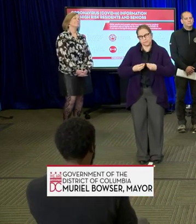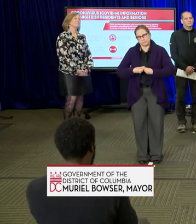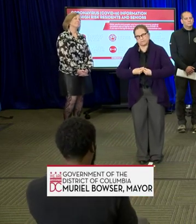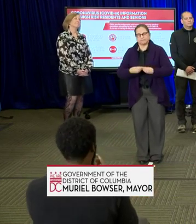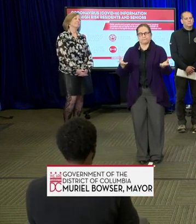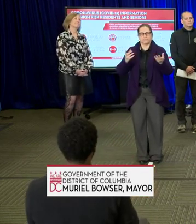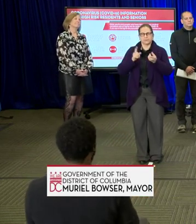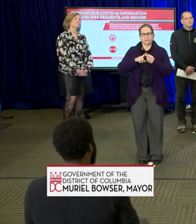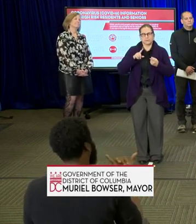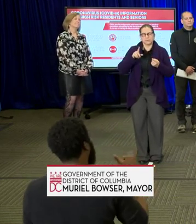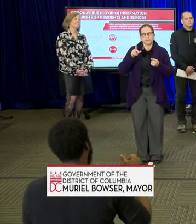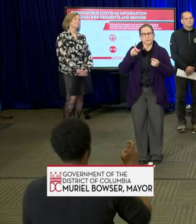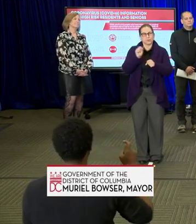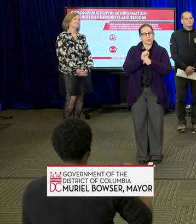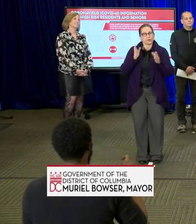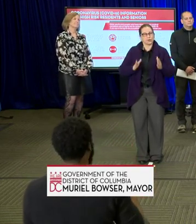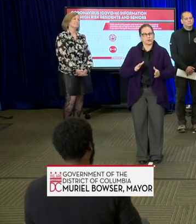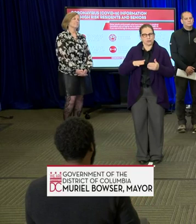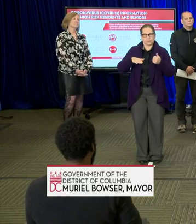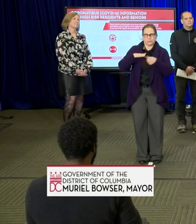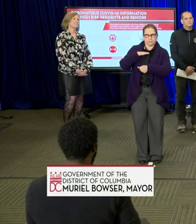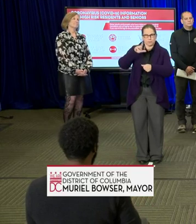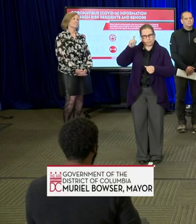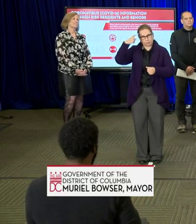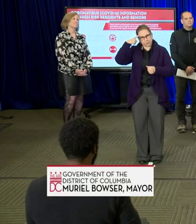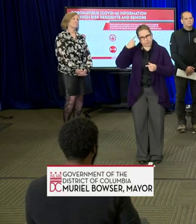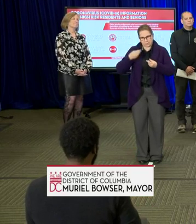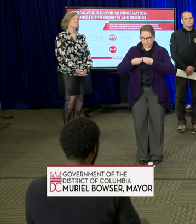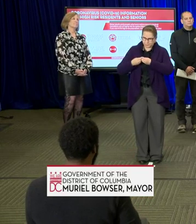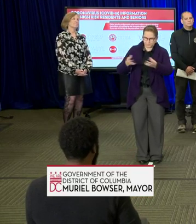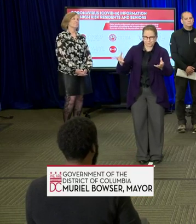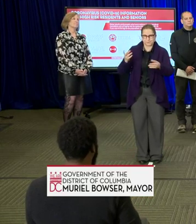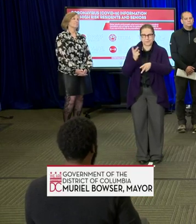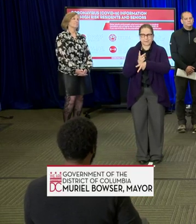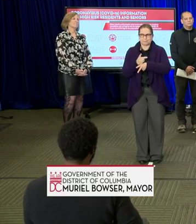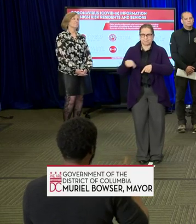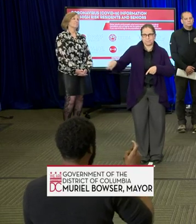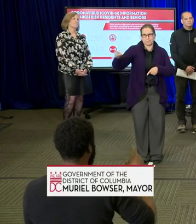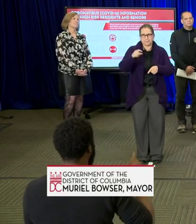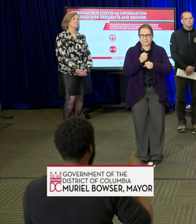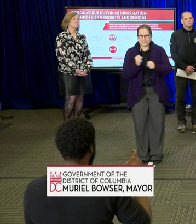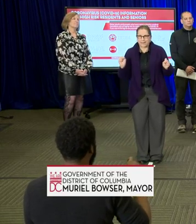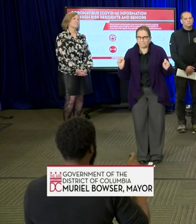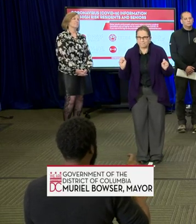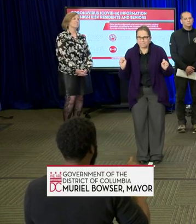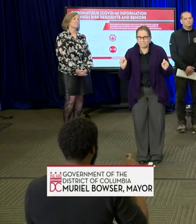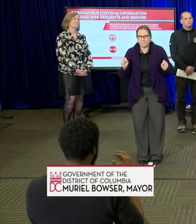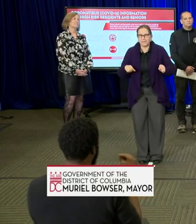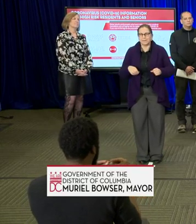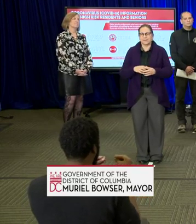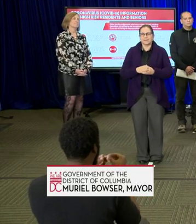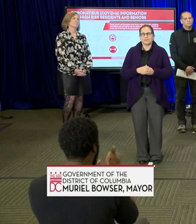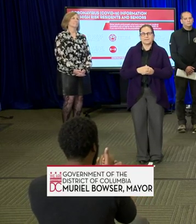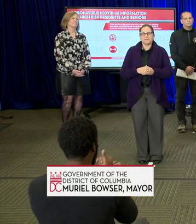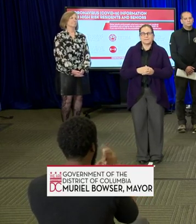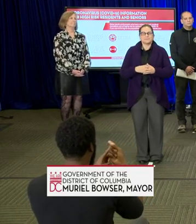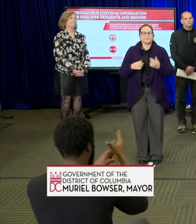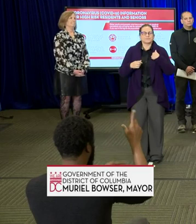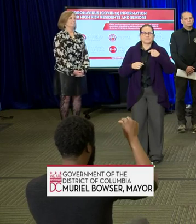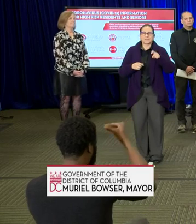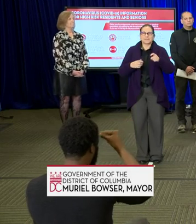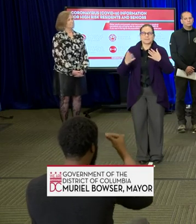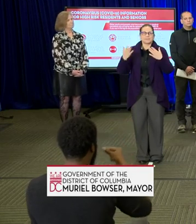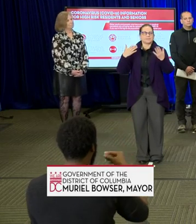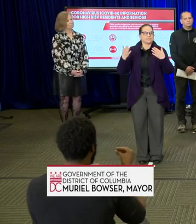more help from the federal government. In order to have more tests available, we need more swabs,